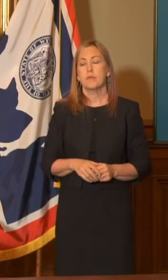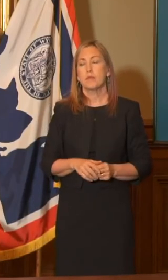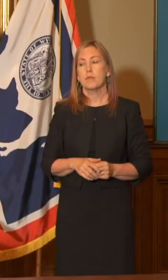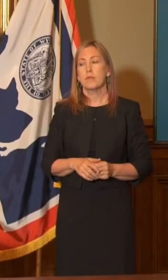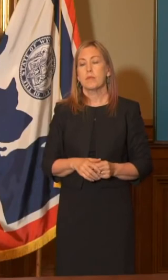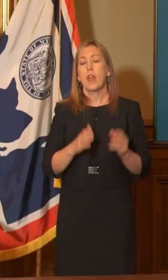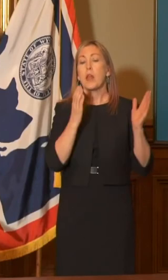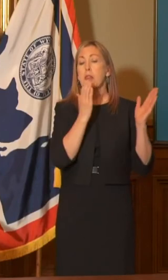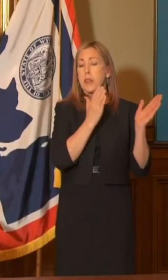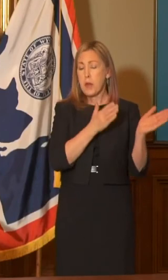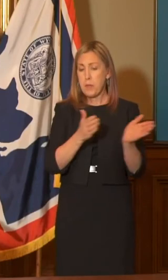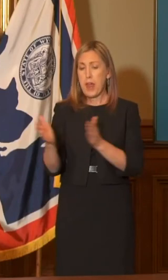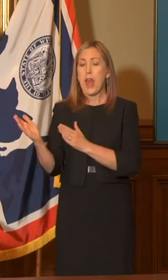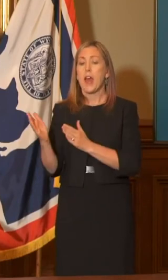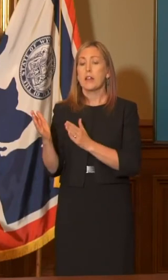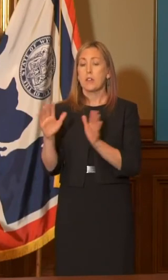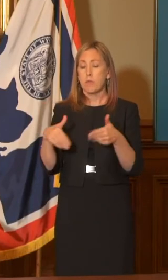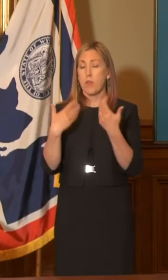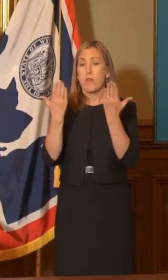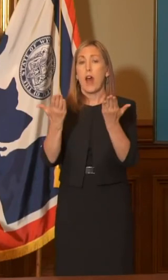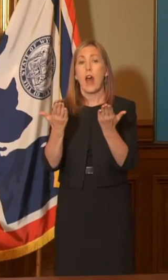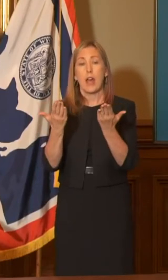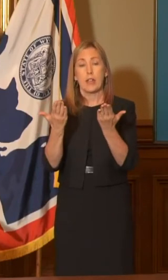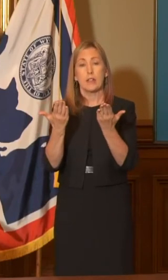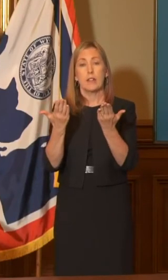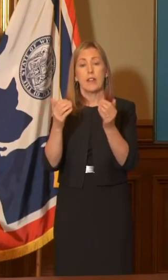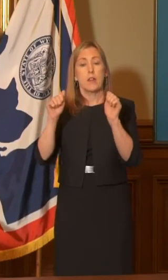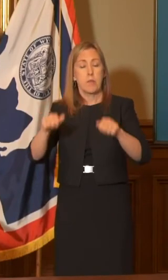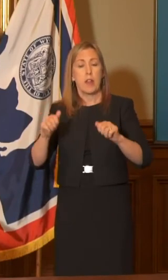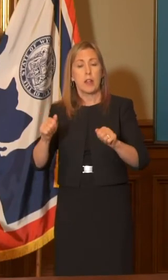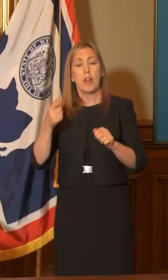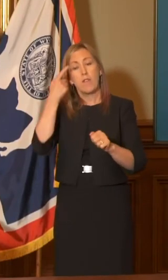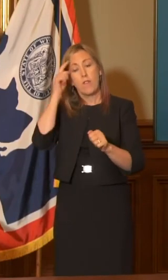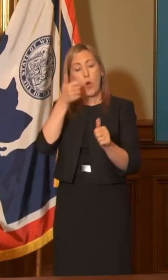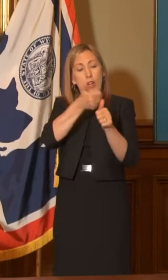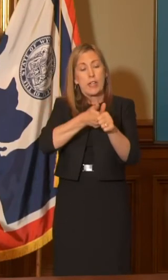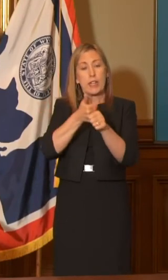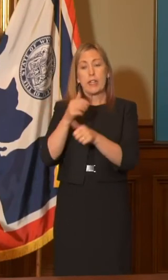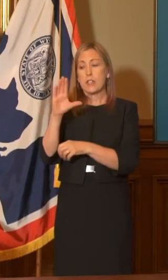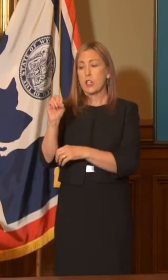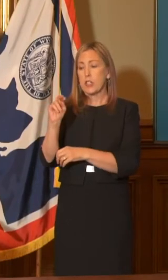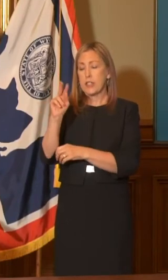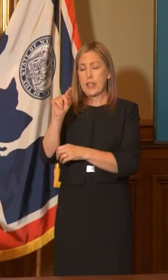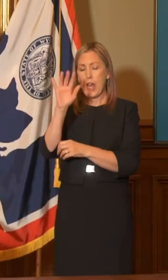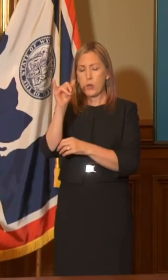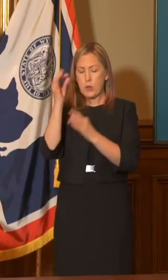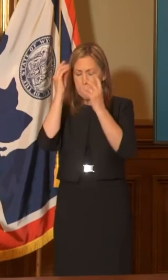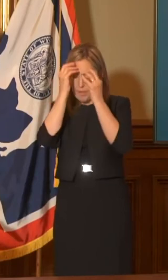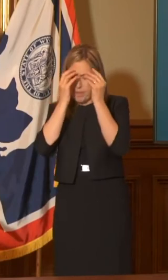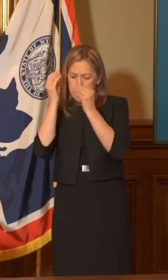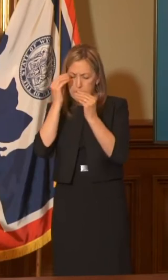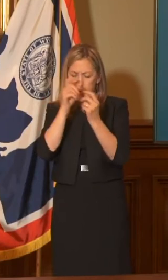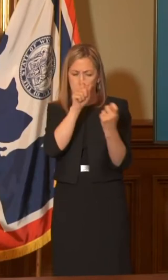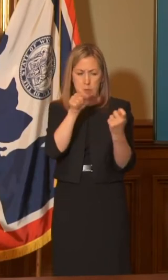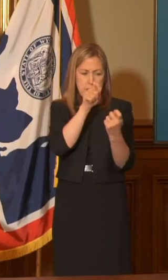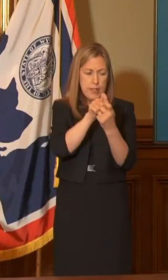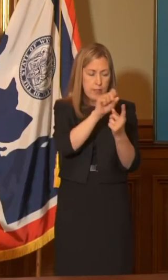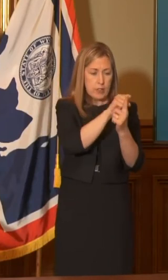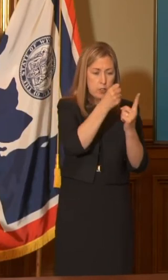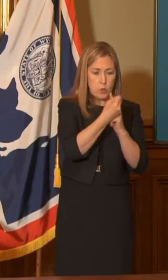know, the plans give them an ability to think through those unique or specific circumstances, to think